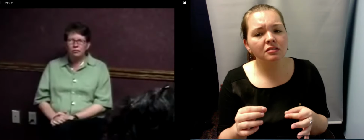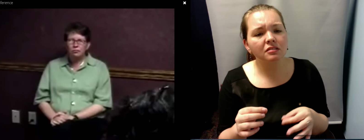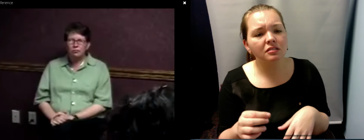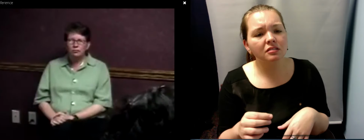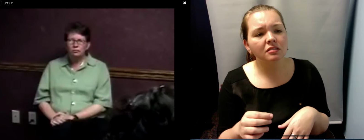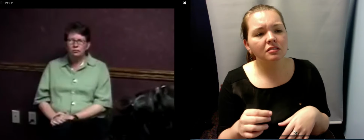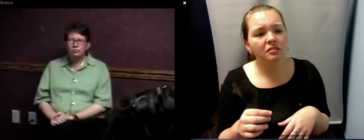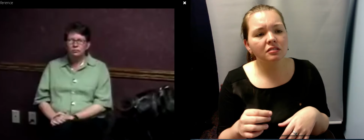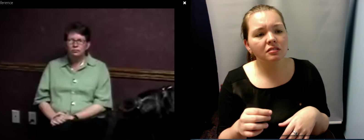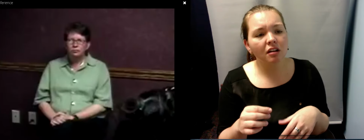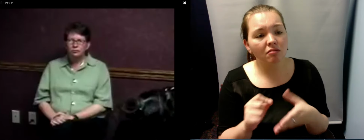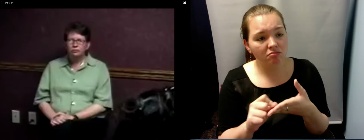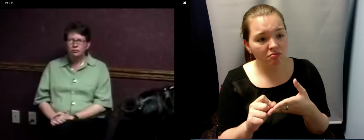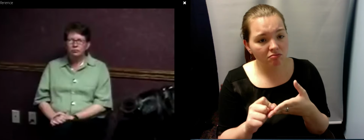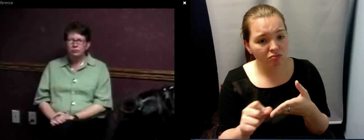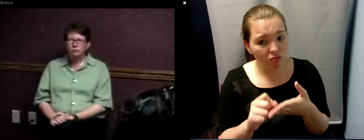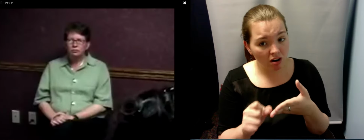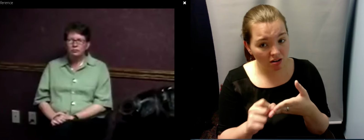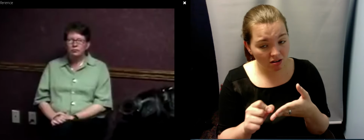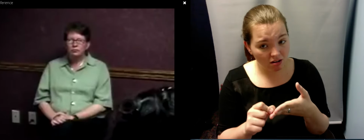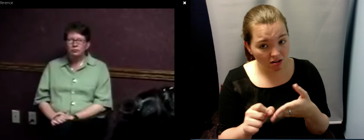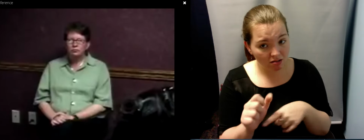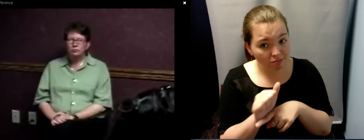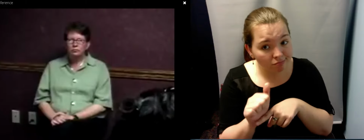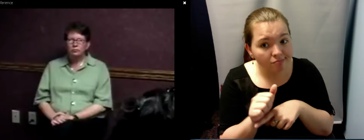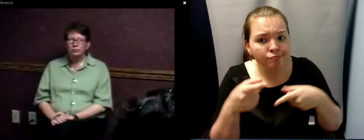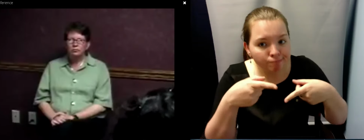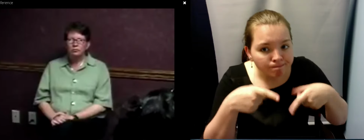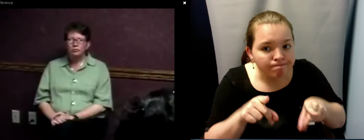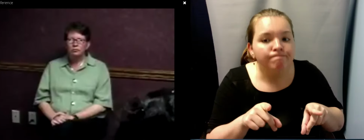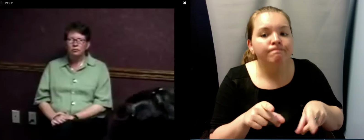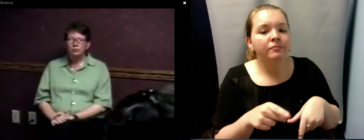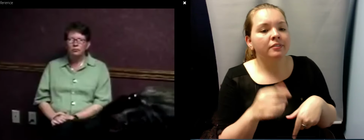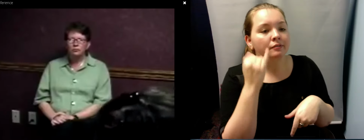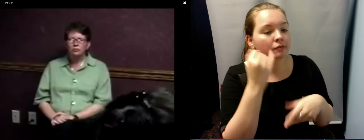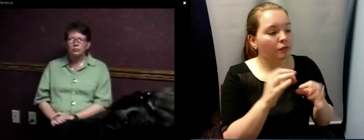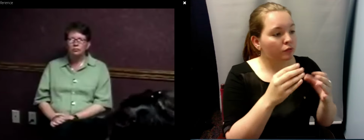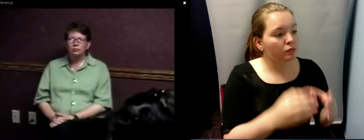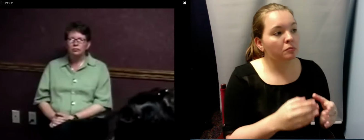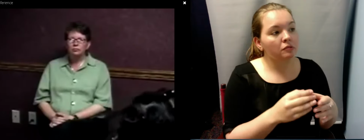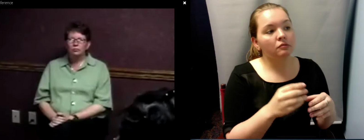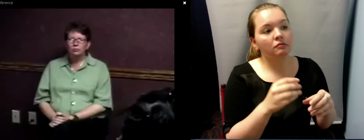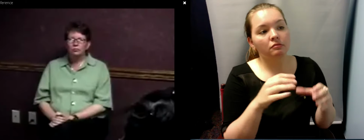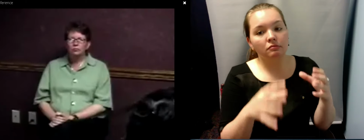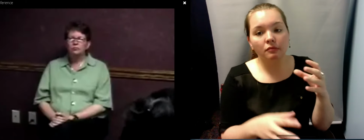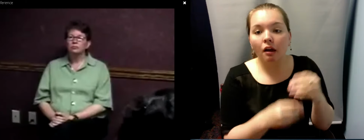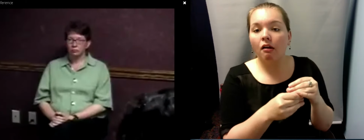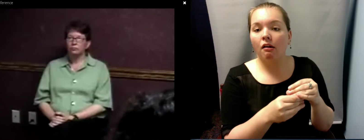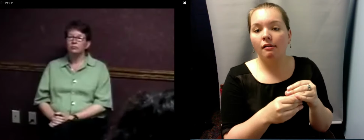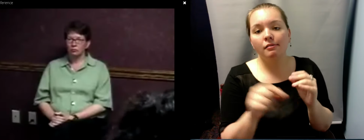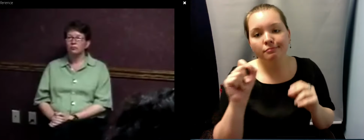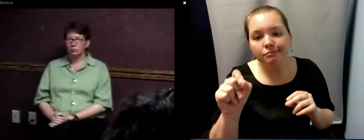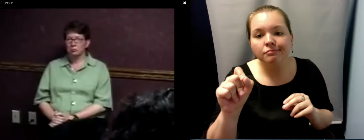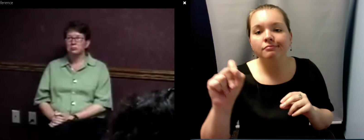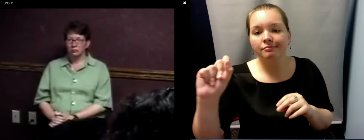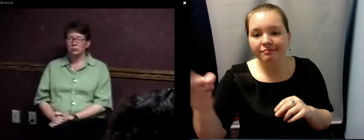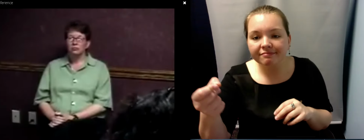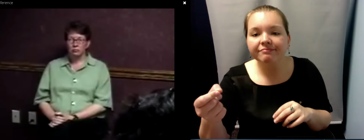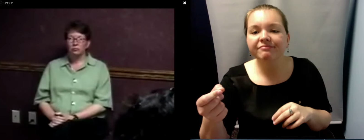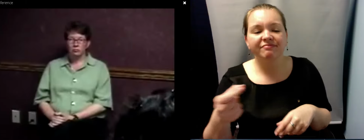writing exercises the interpreter needs to be more clear about putting in punctuation. That's certainly something I can talk